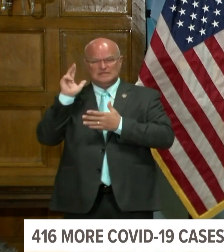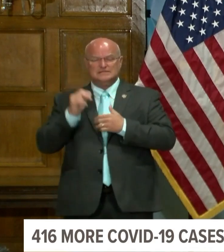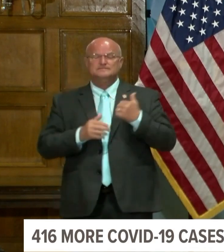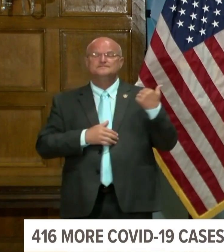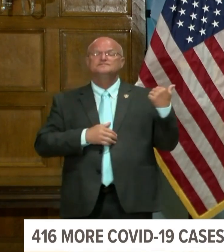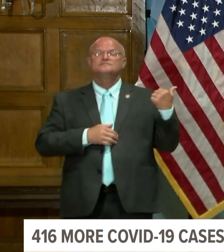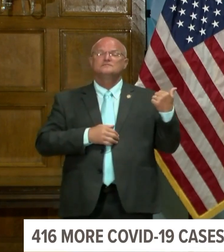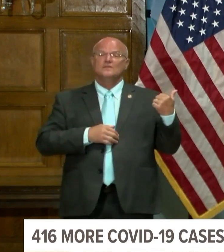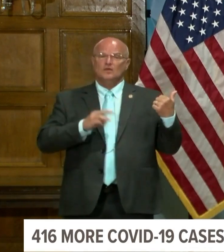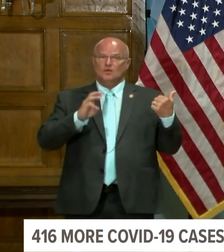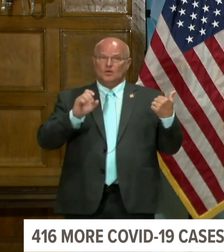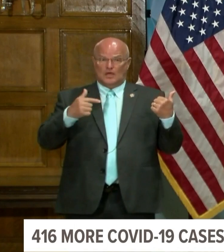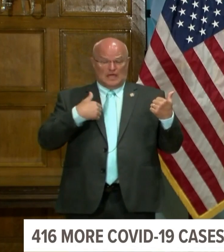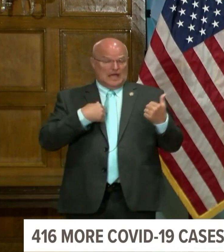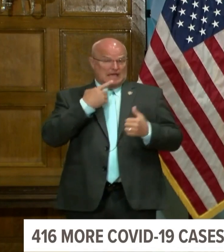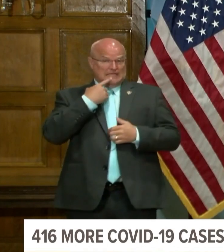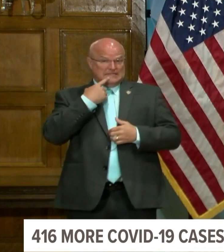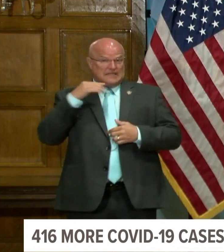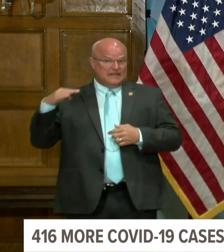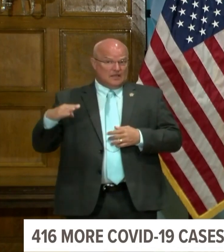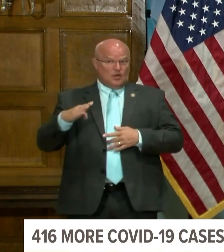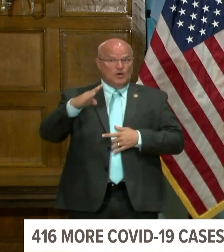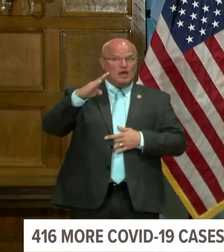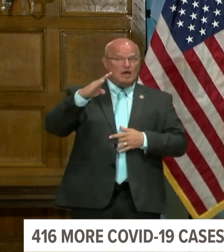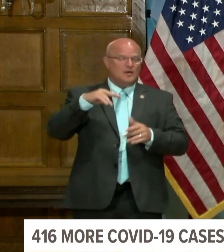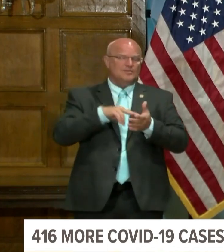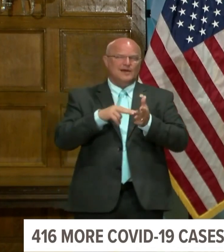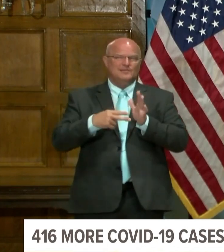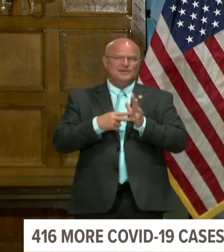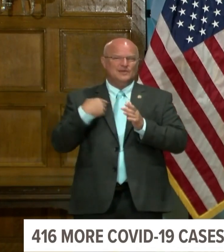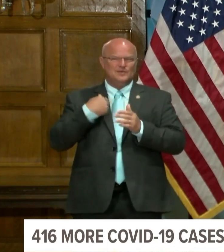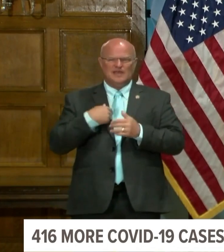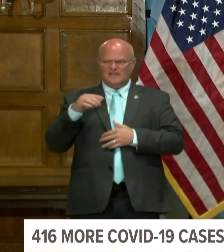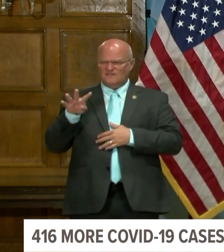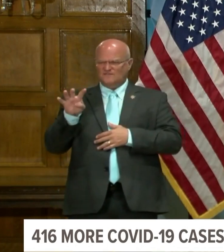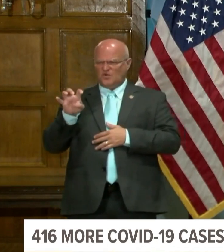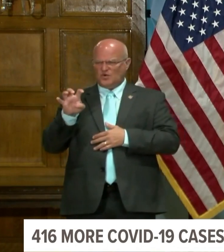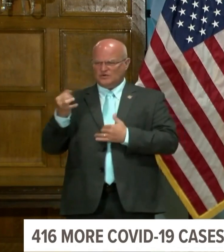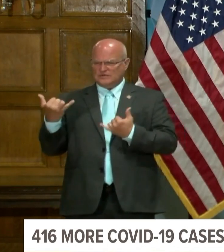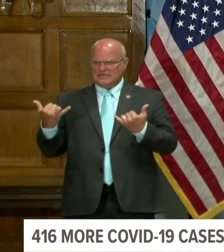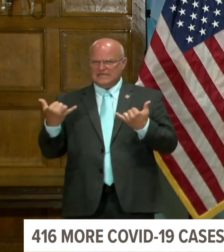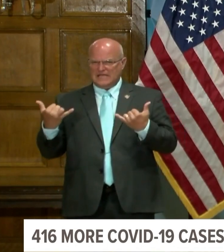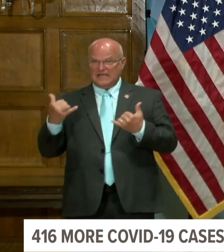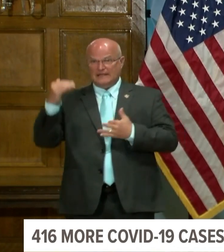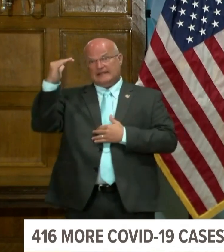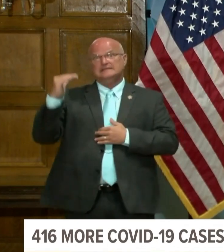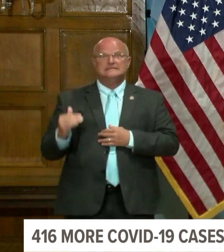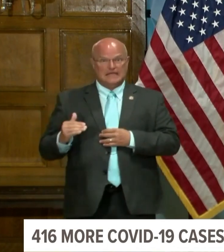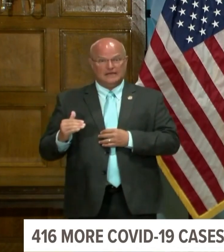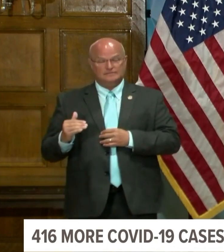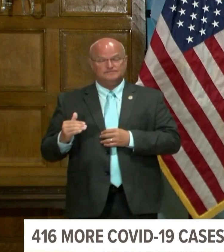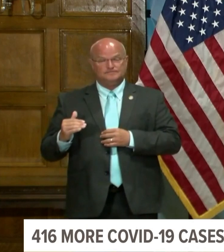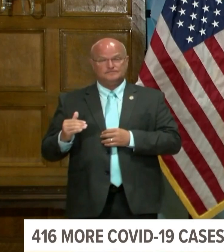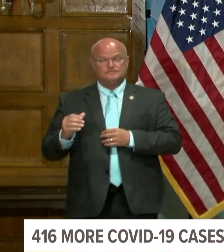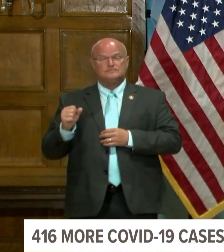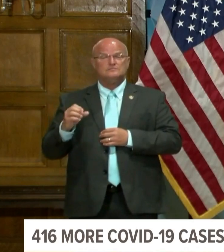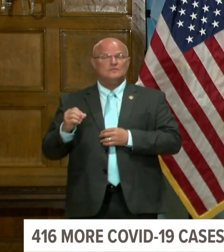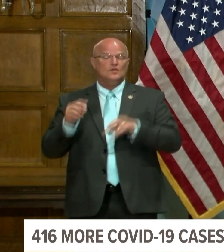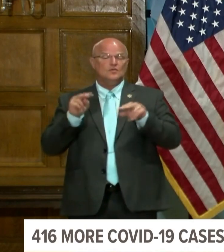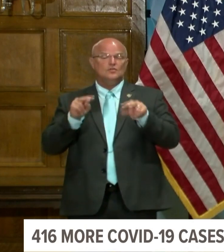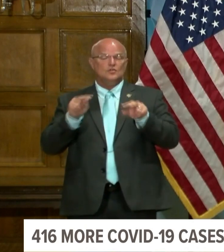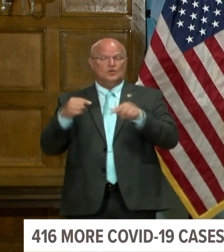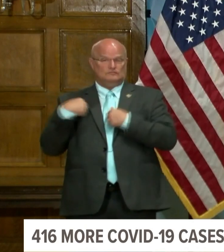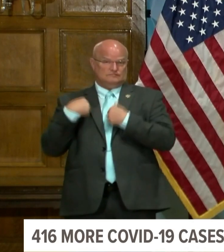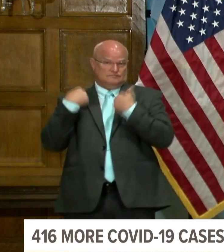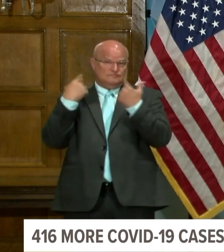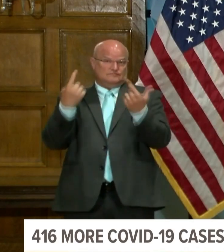Well, when I say they go up, I mean, we had 400 today, and that's down. And so you look over